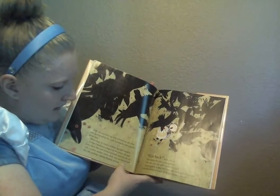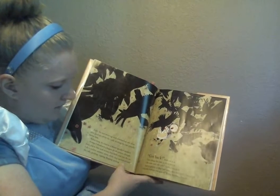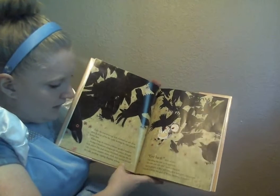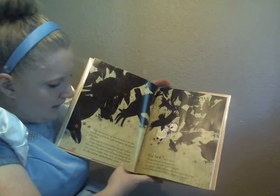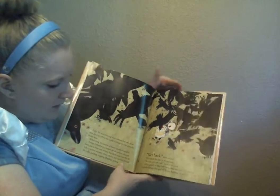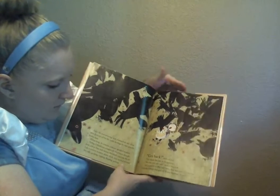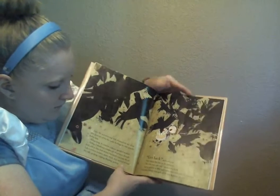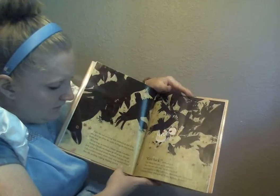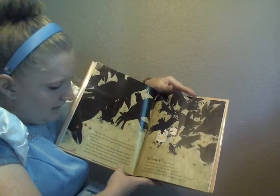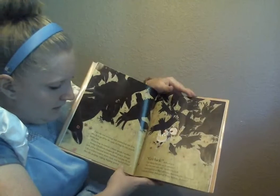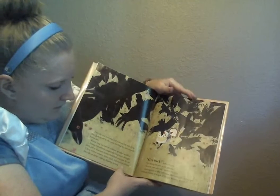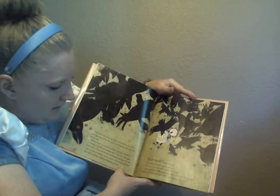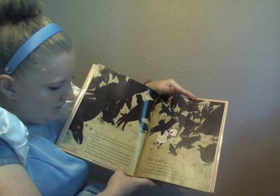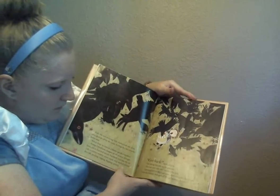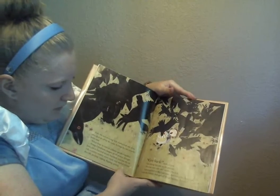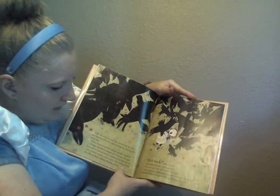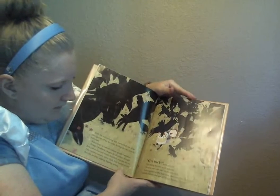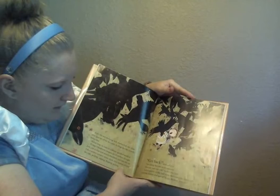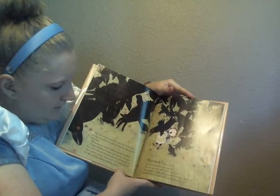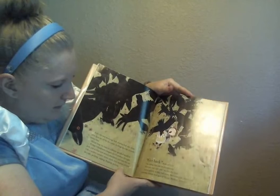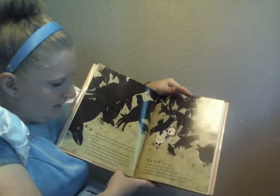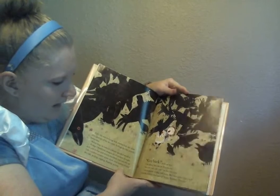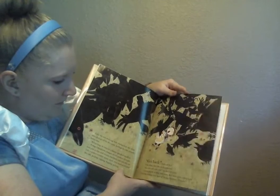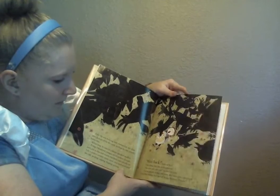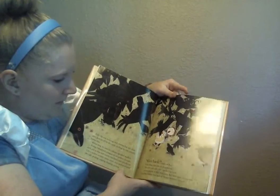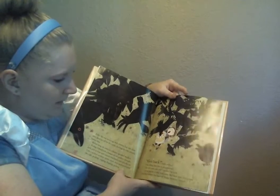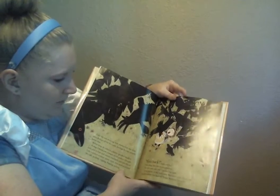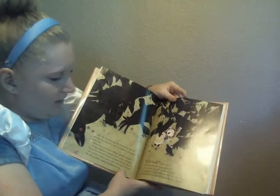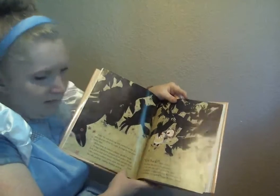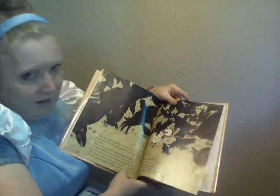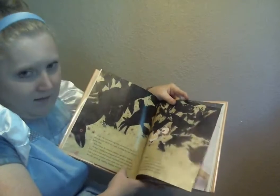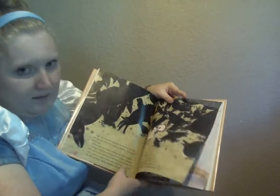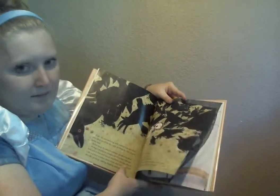them the walnuts that spelled Happy Birthday, Princess.